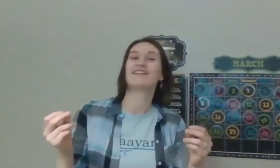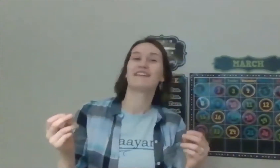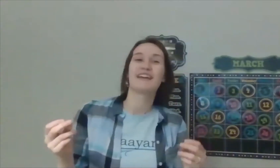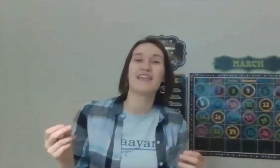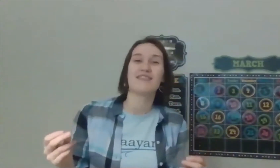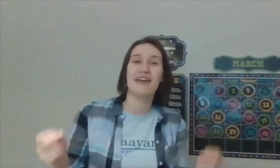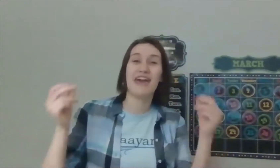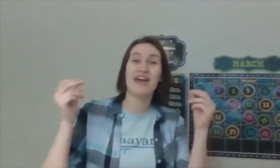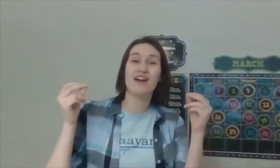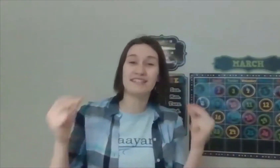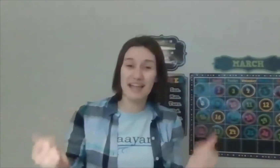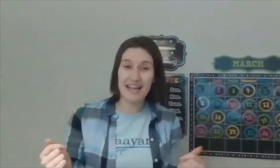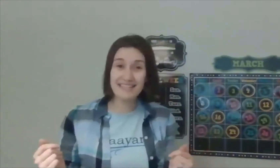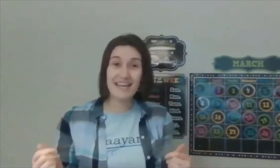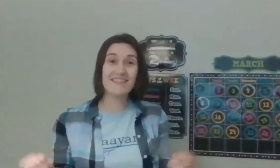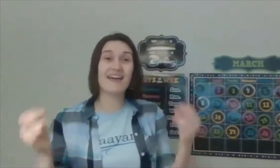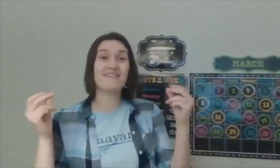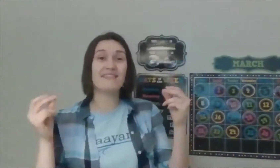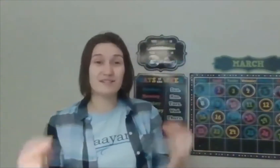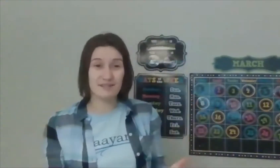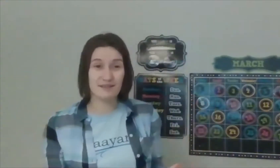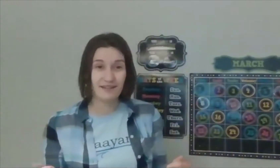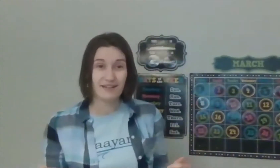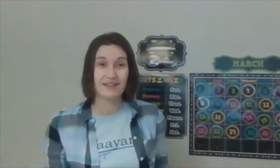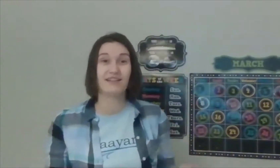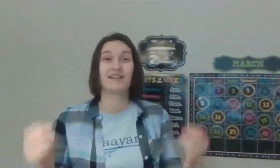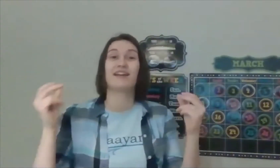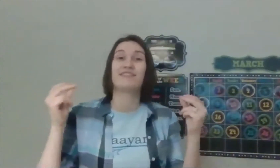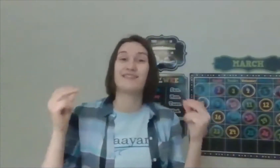Many days of the week. There's Sunday, then there's Monday.